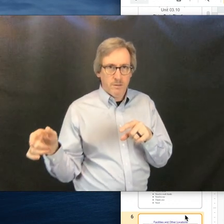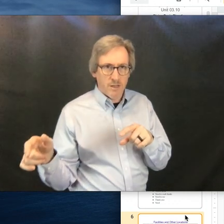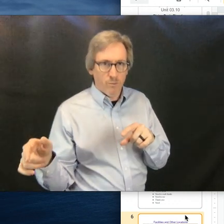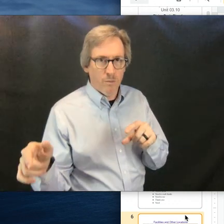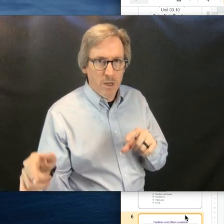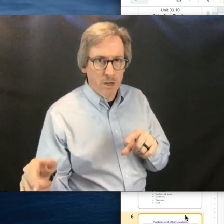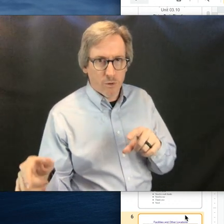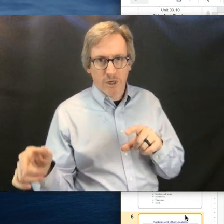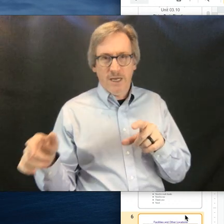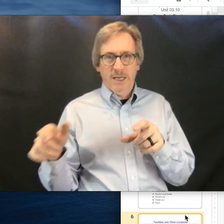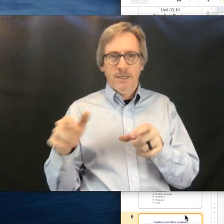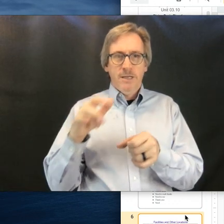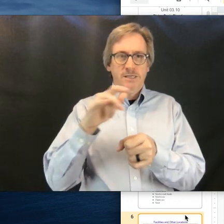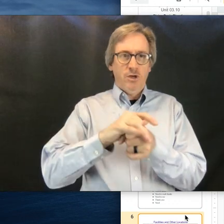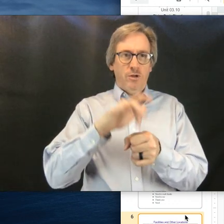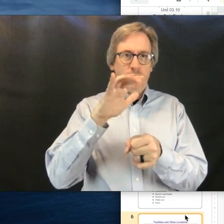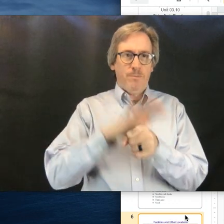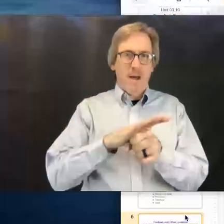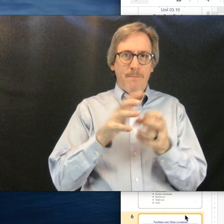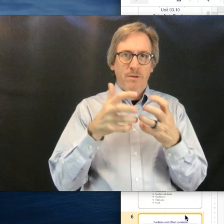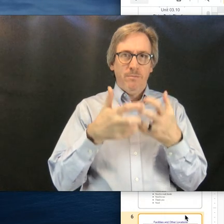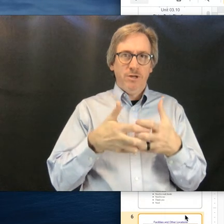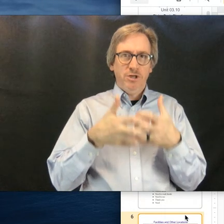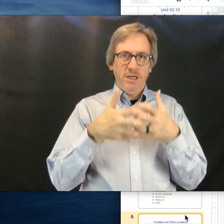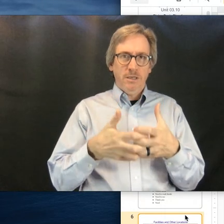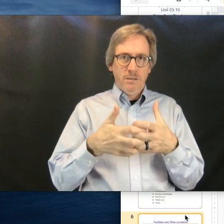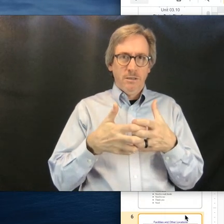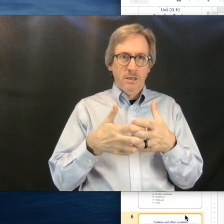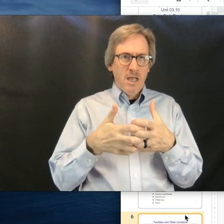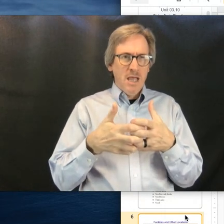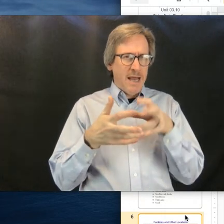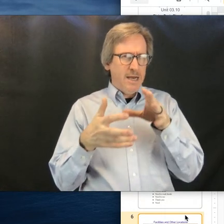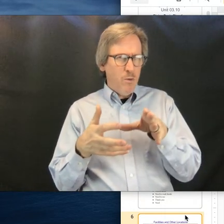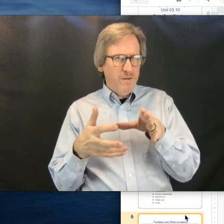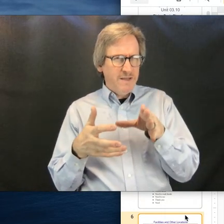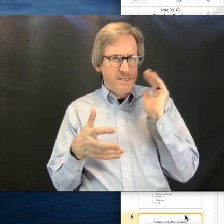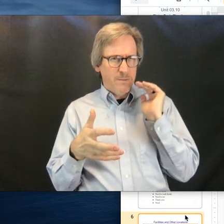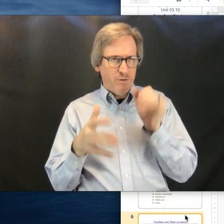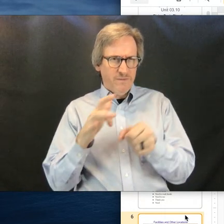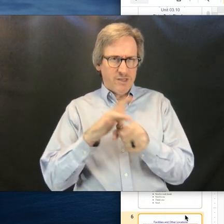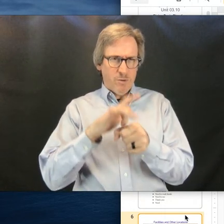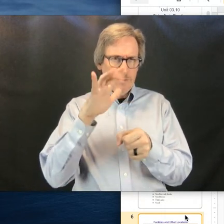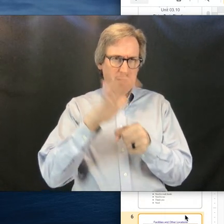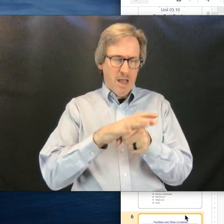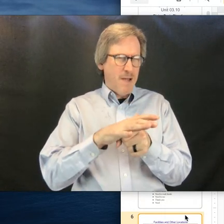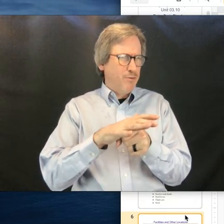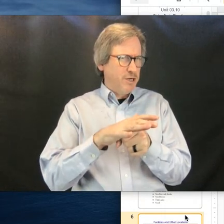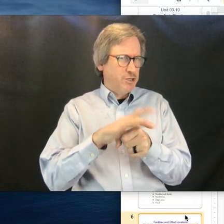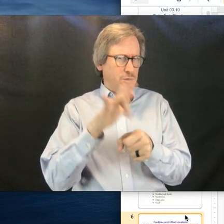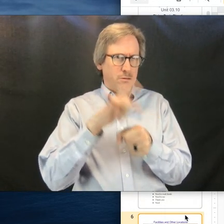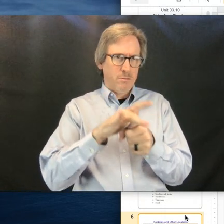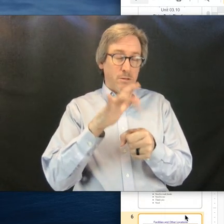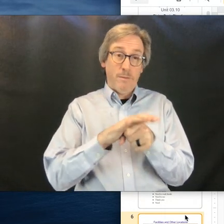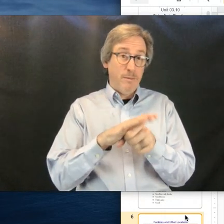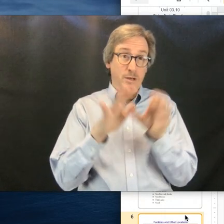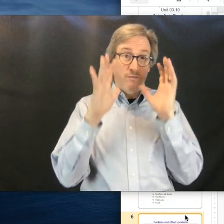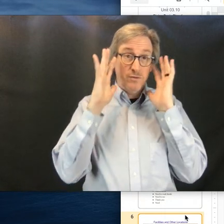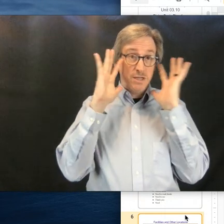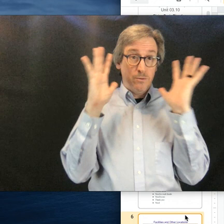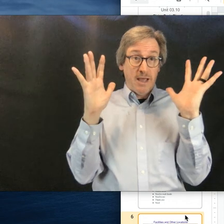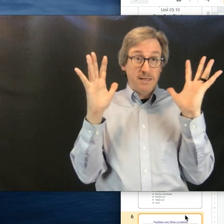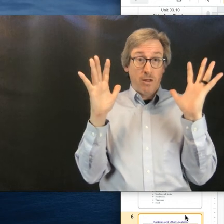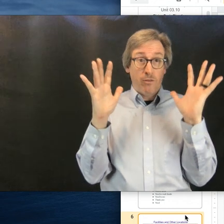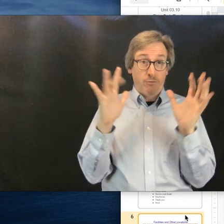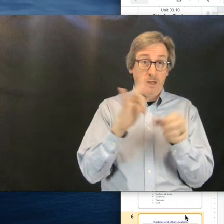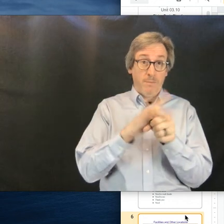vocab that we're going to need. So there's pop machine, and I know we did this in a previous one. I'm pretty sure. I'm going to be confusing